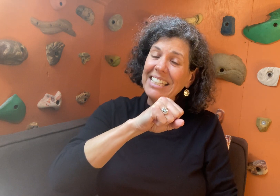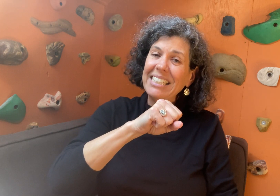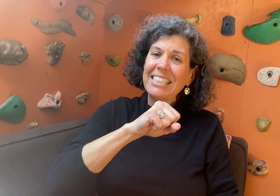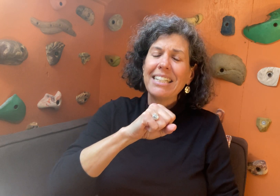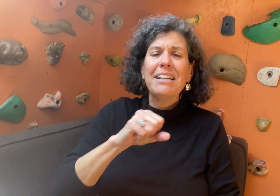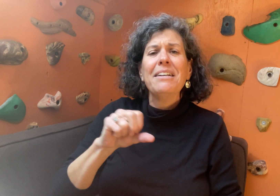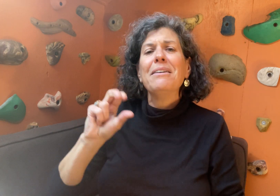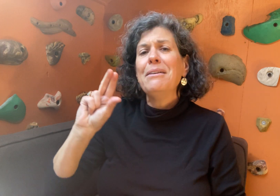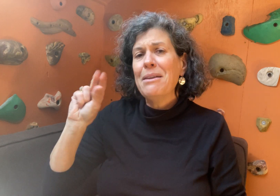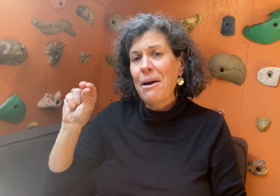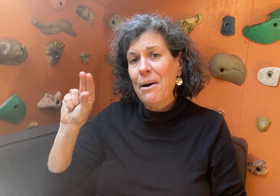Yes, no,